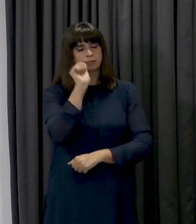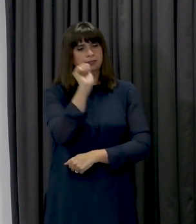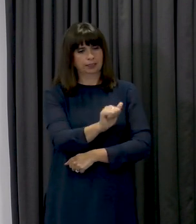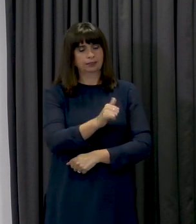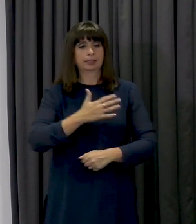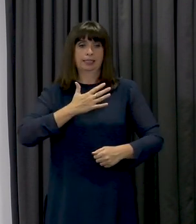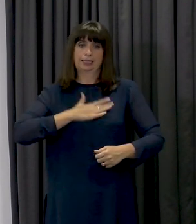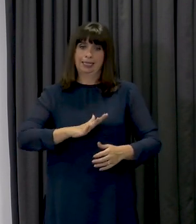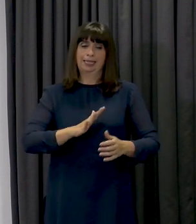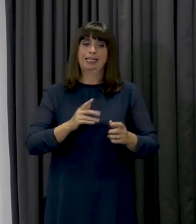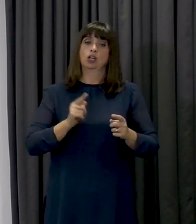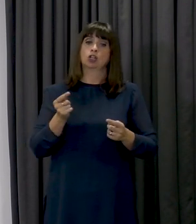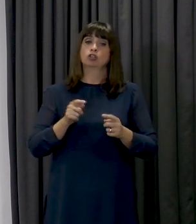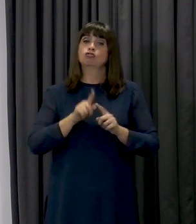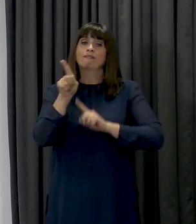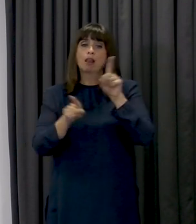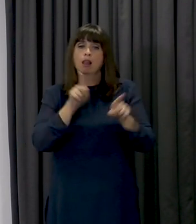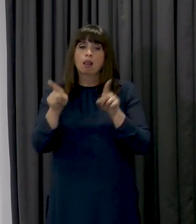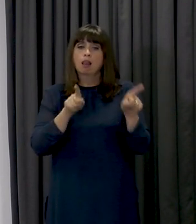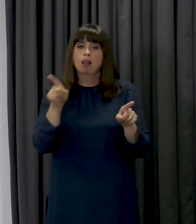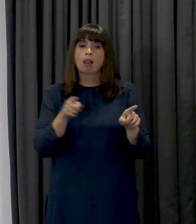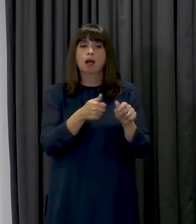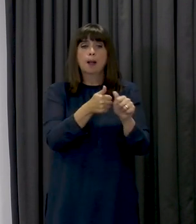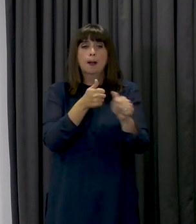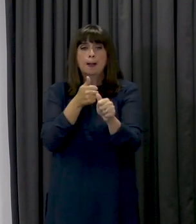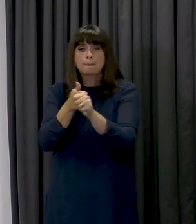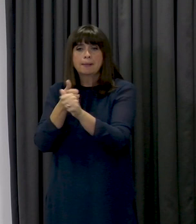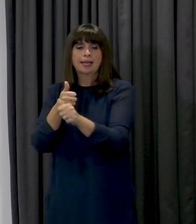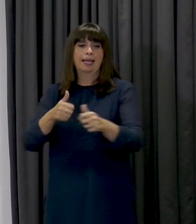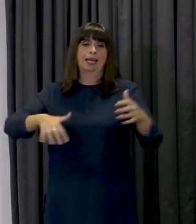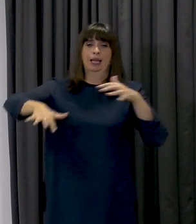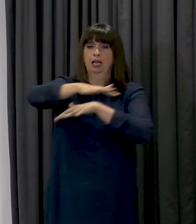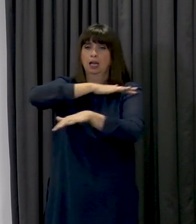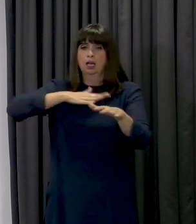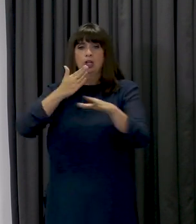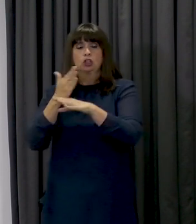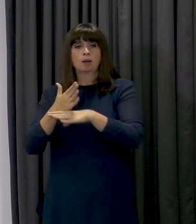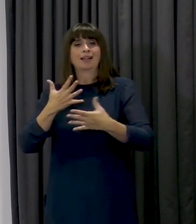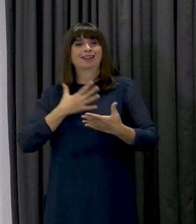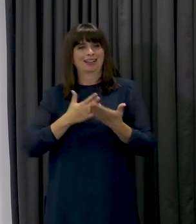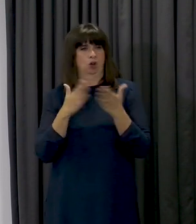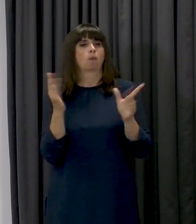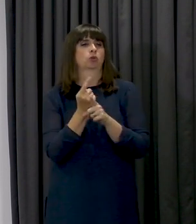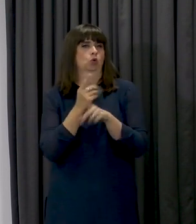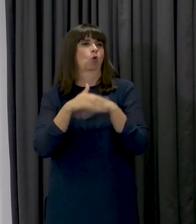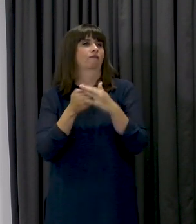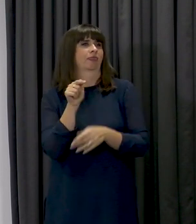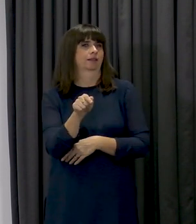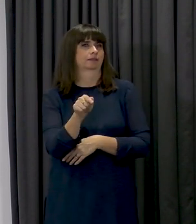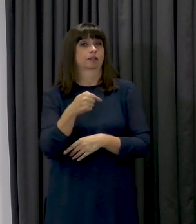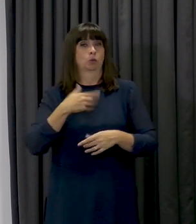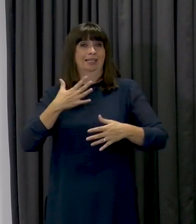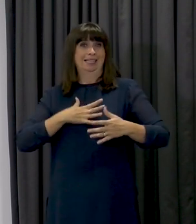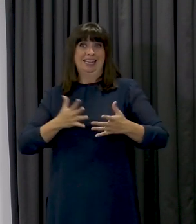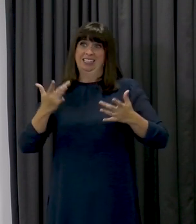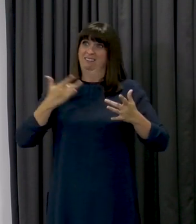industry in Wales. We need a sustainable tourism industry in Wales, and we need an industry